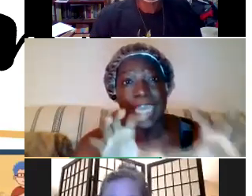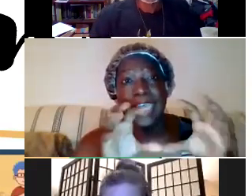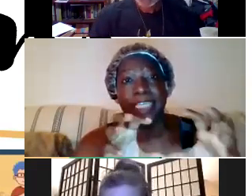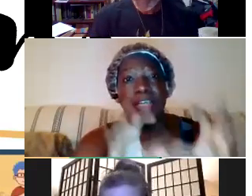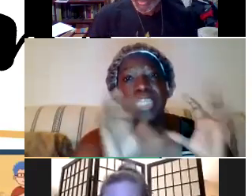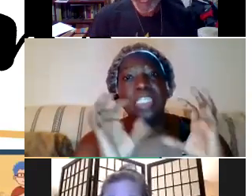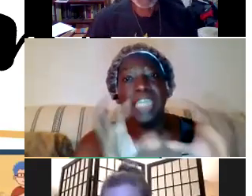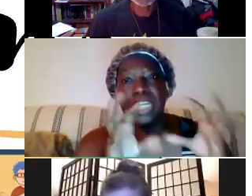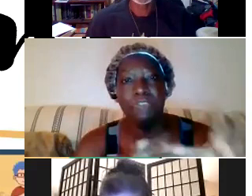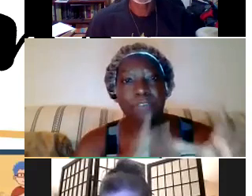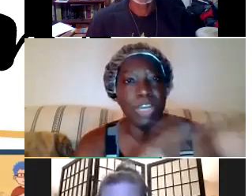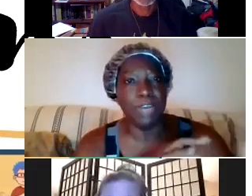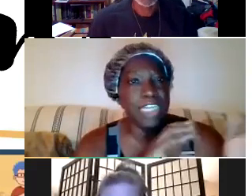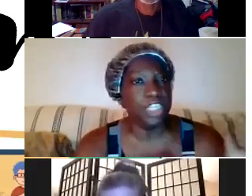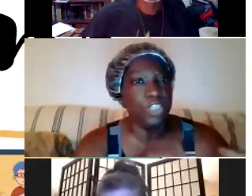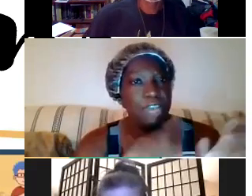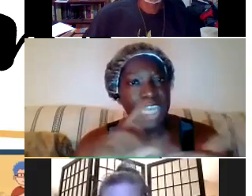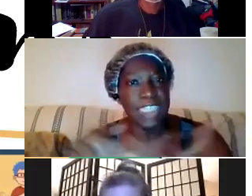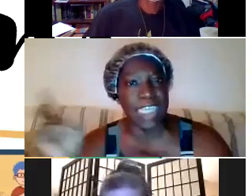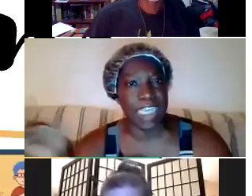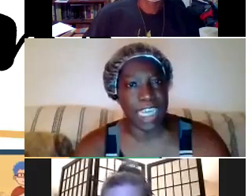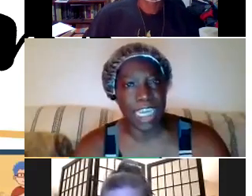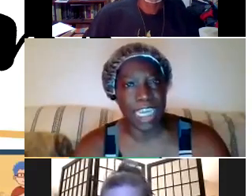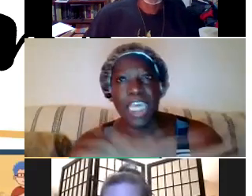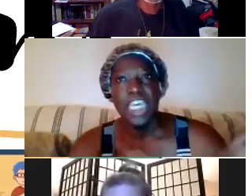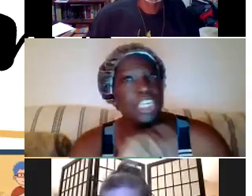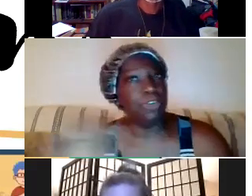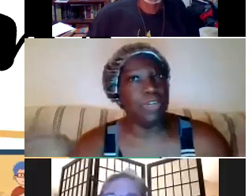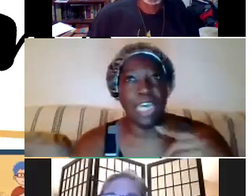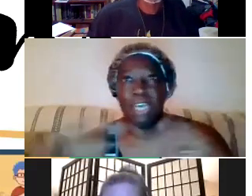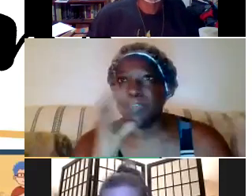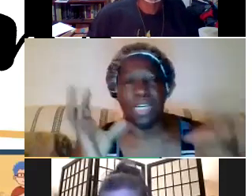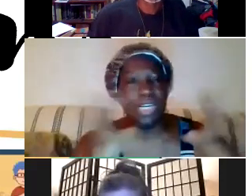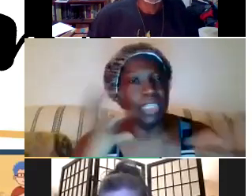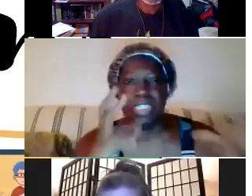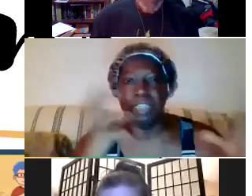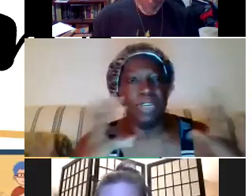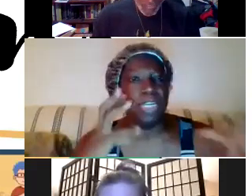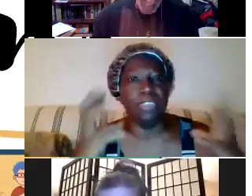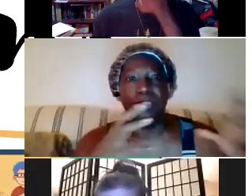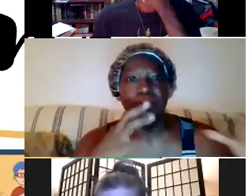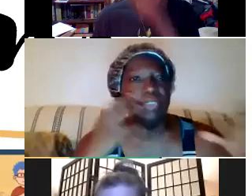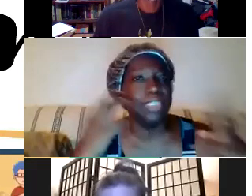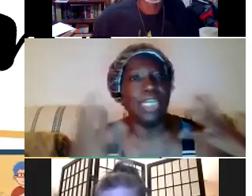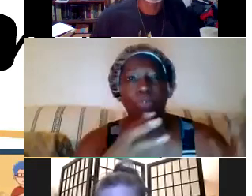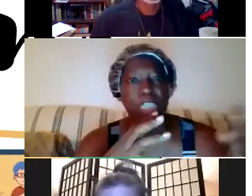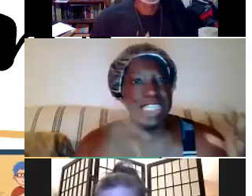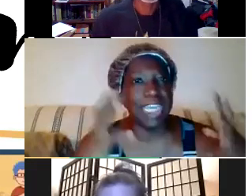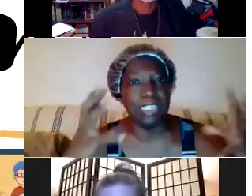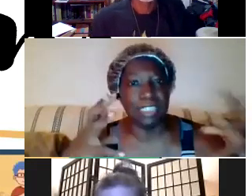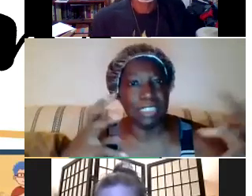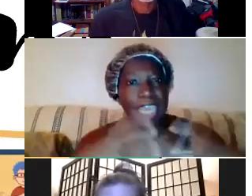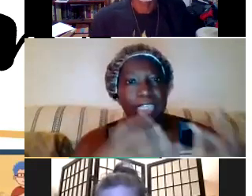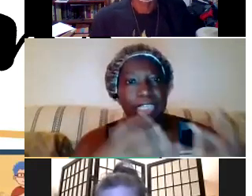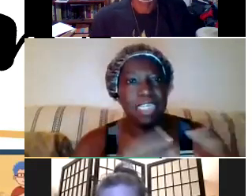Just ASL, it's a lot of different variations. You have SEE, you have all these different sign languages